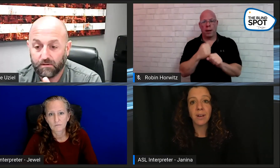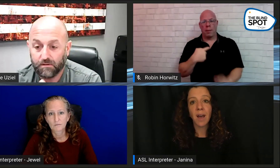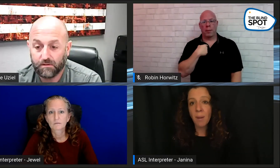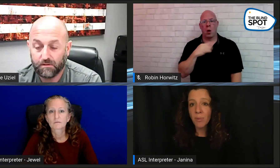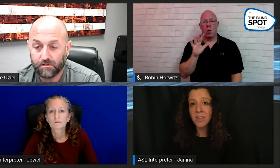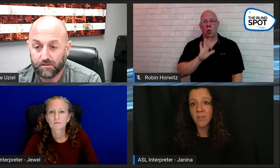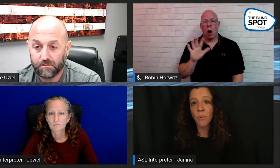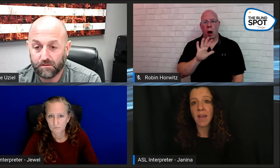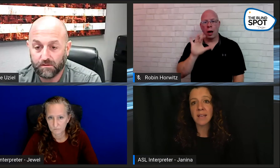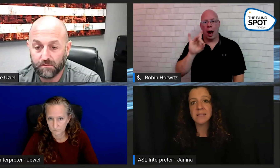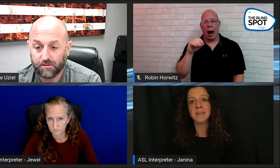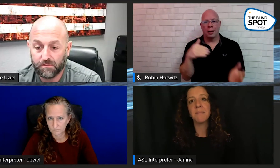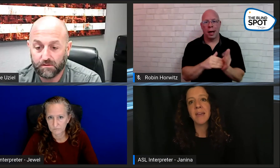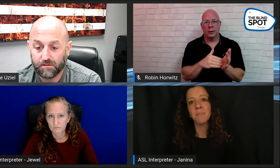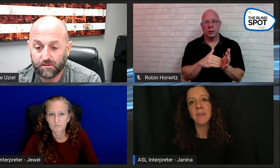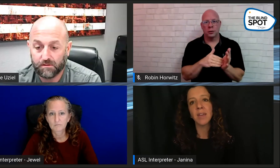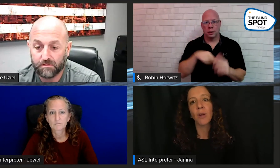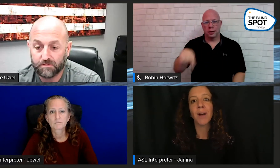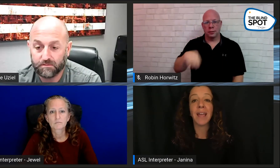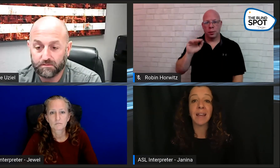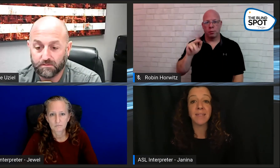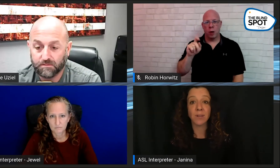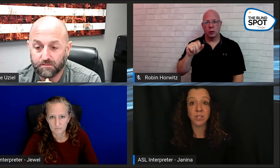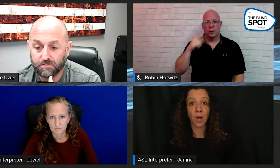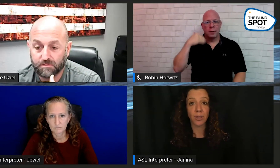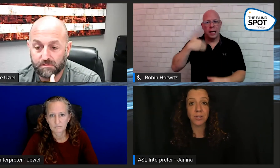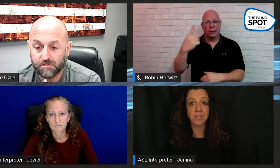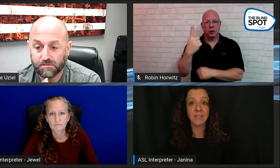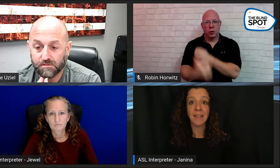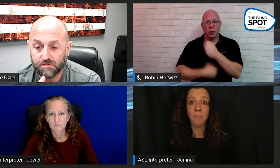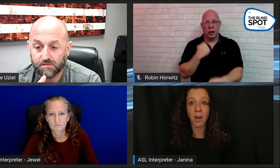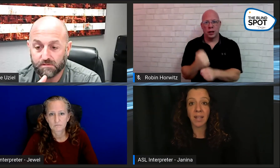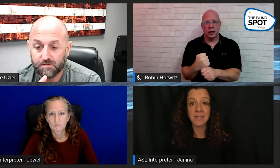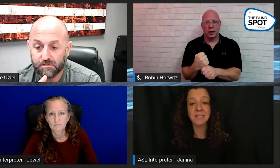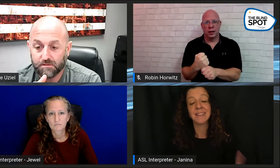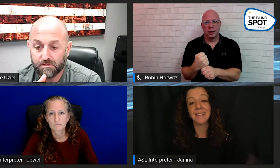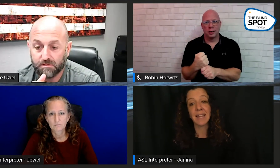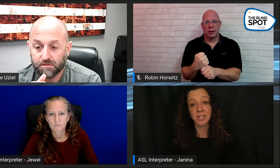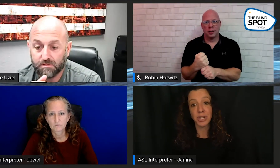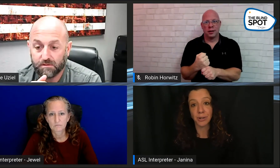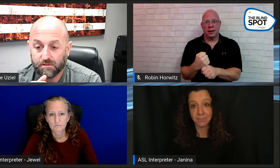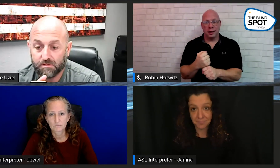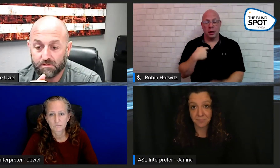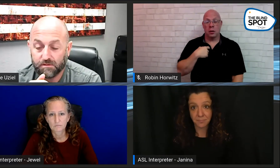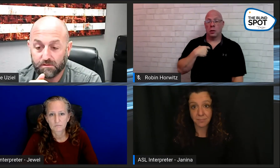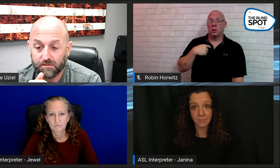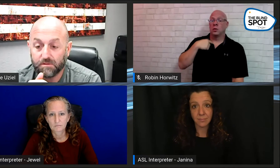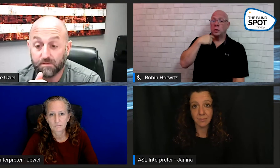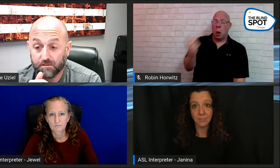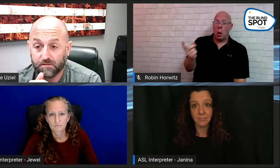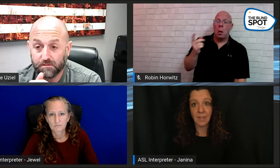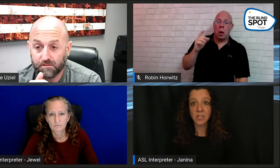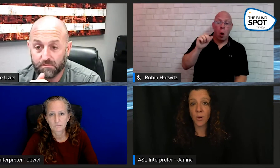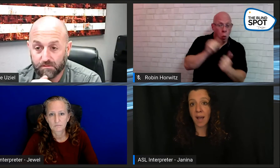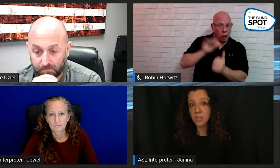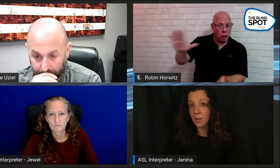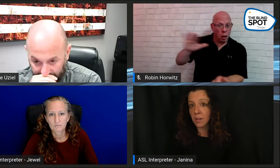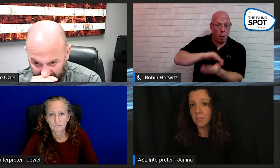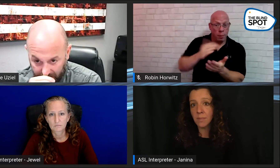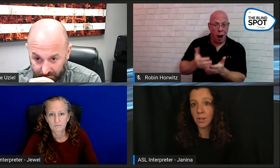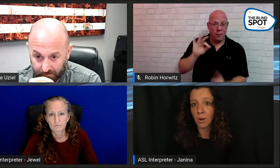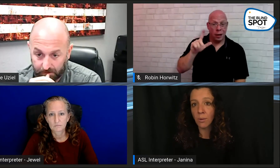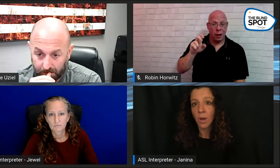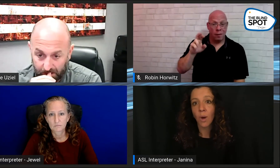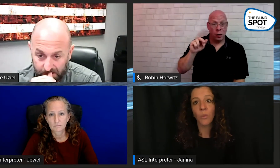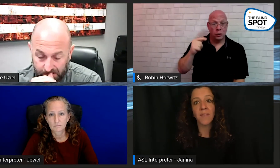to come up with different ways to make me around $80,000 in the markets in the next year. And so I